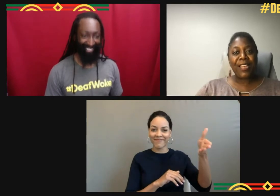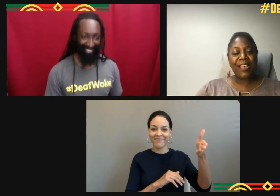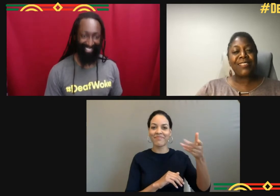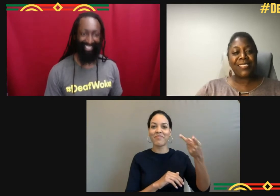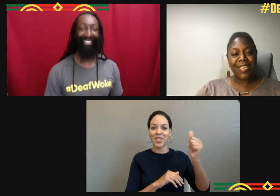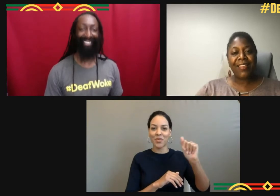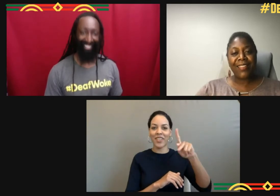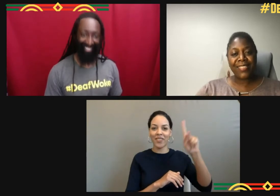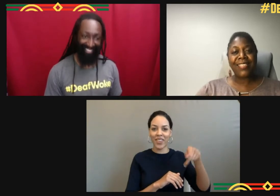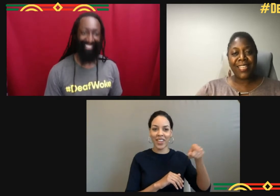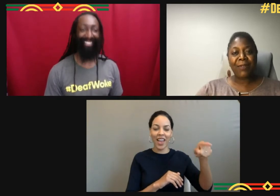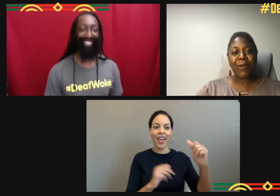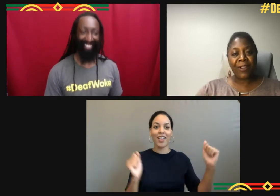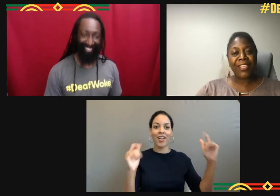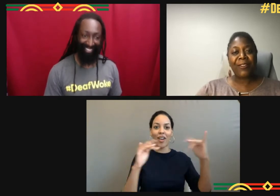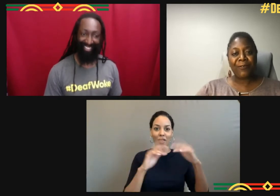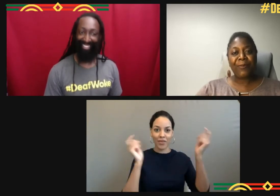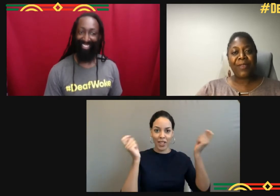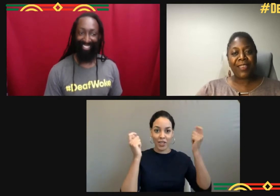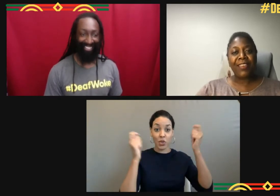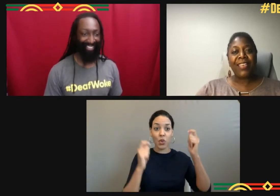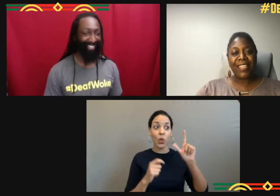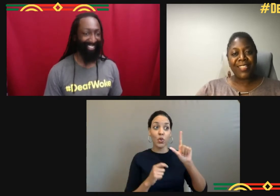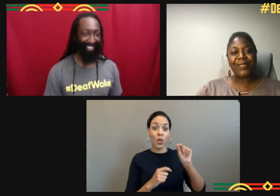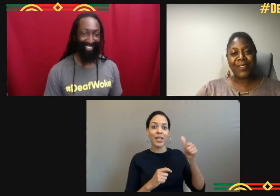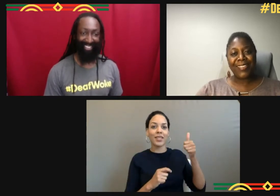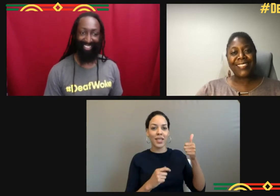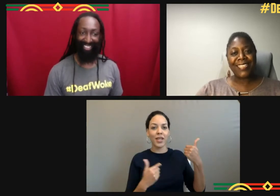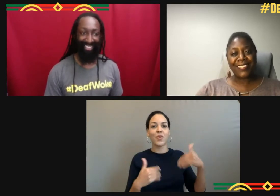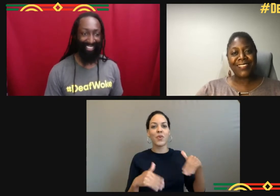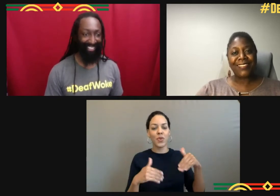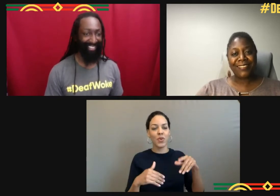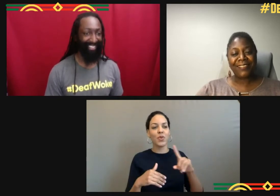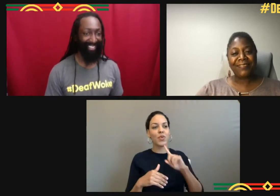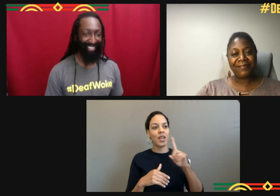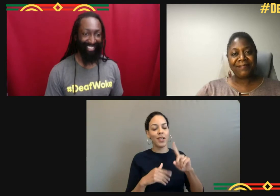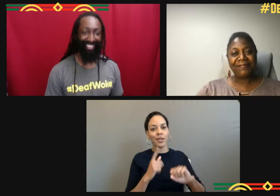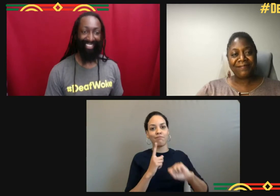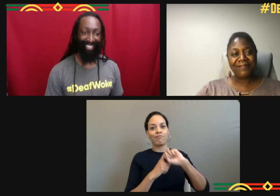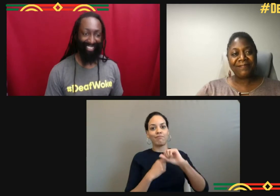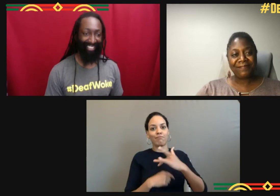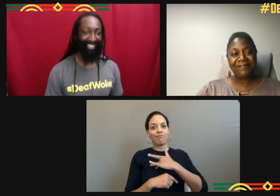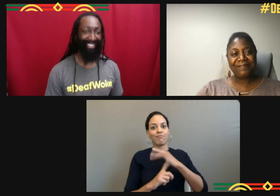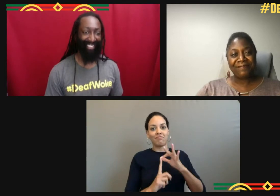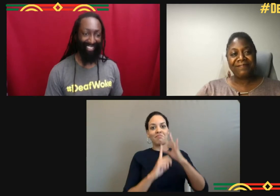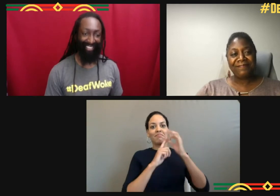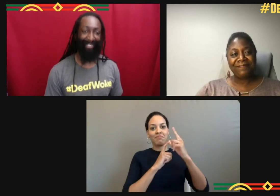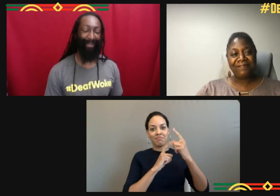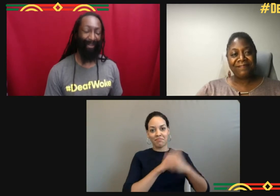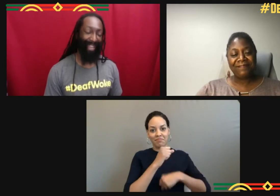So 2010 is a landmark year for me in this organization.